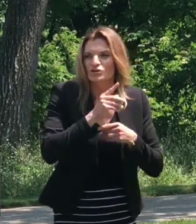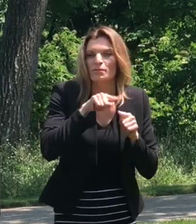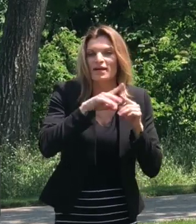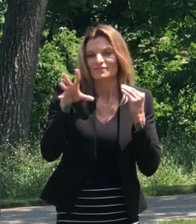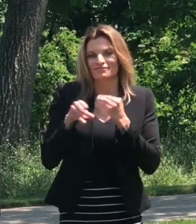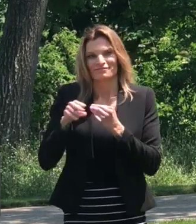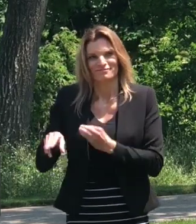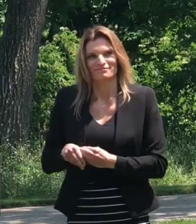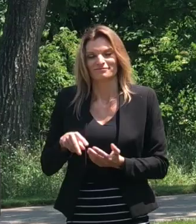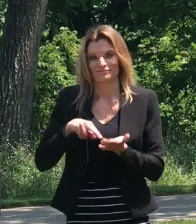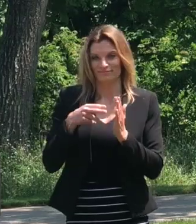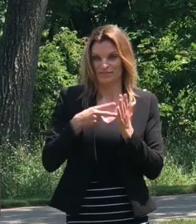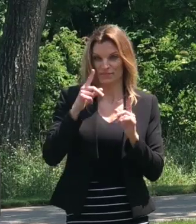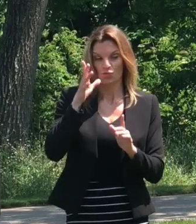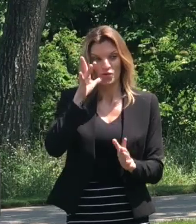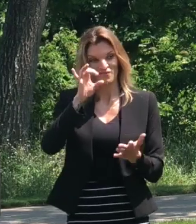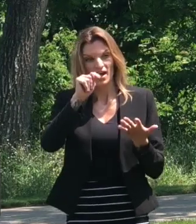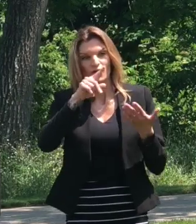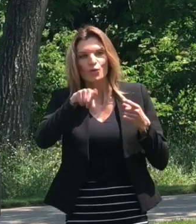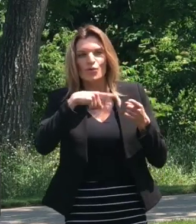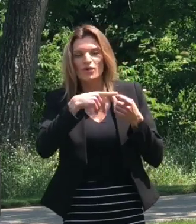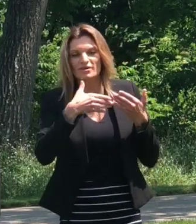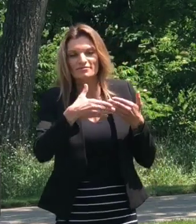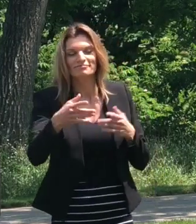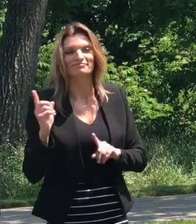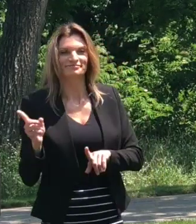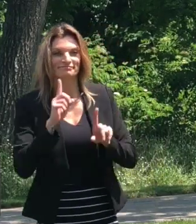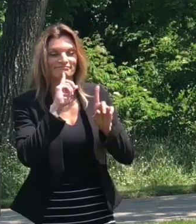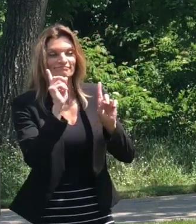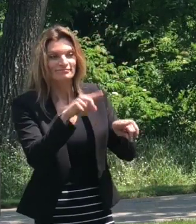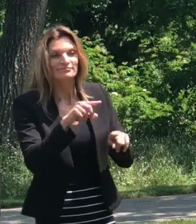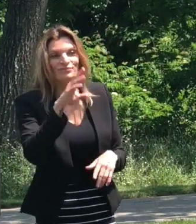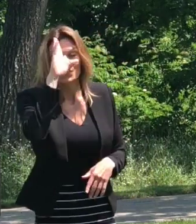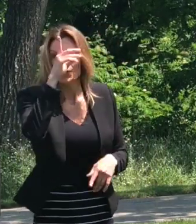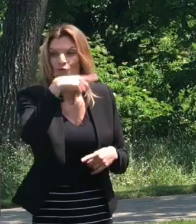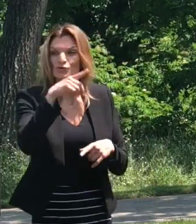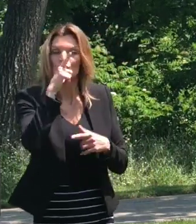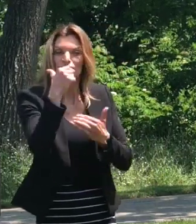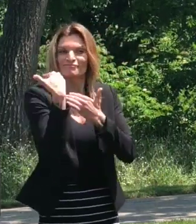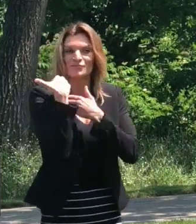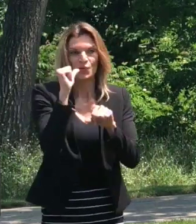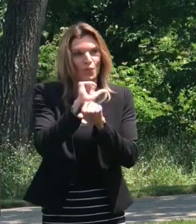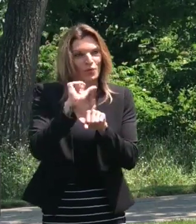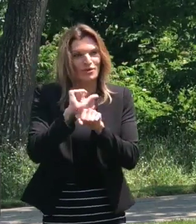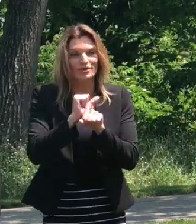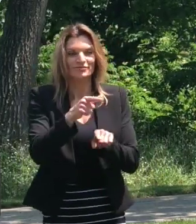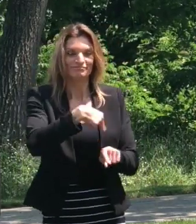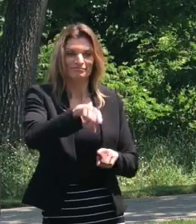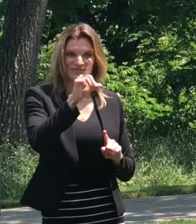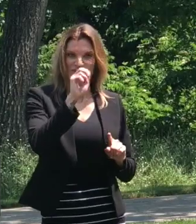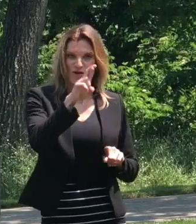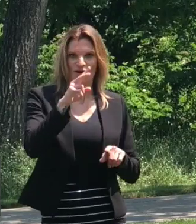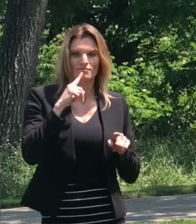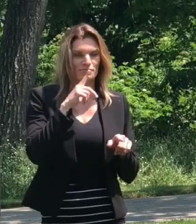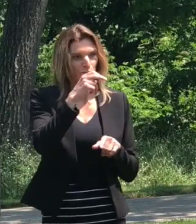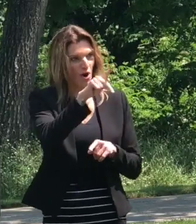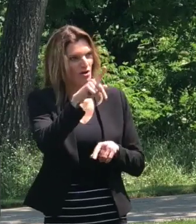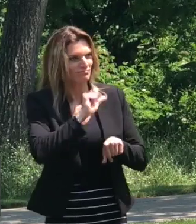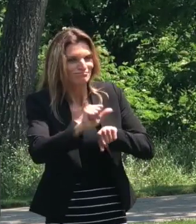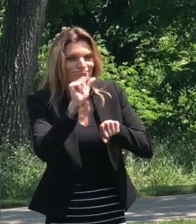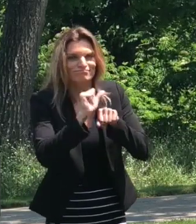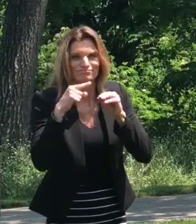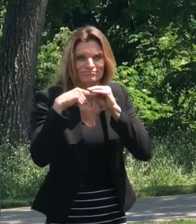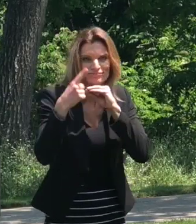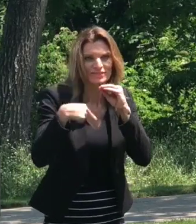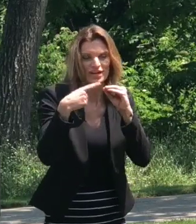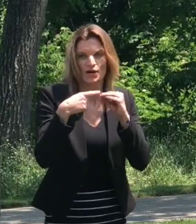that you've been proposing? Well, while the phenomenal people who maintain and keep up our parks work 12 months out of the year, it'd be great if we could get a